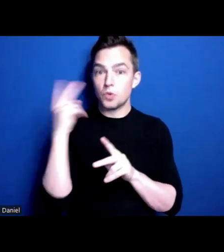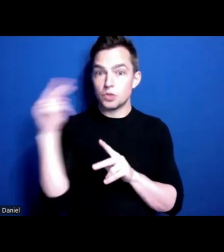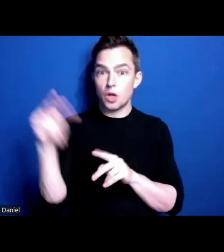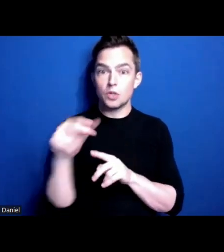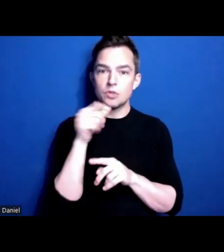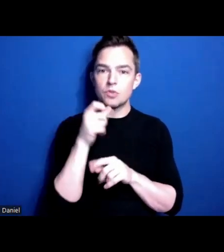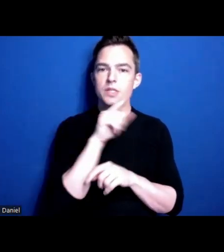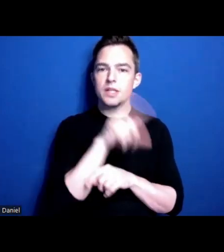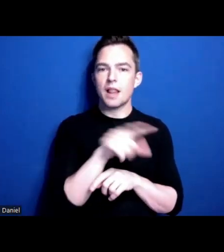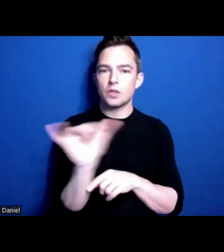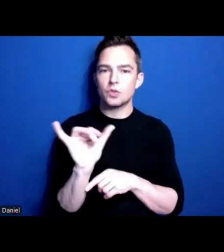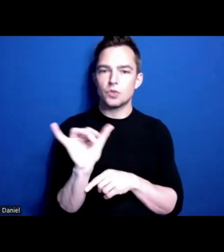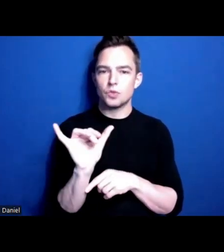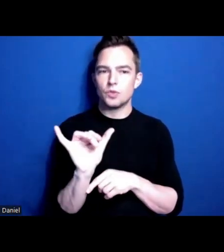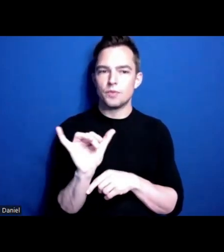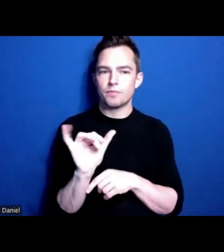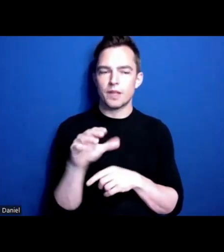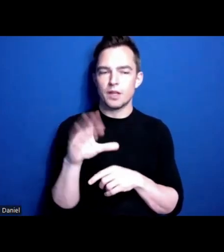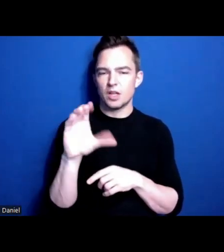Coyote.